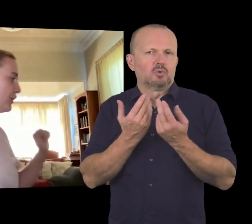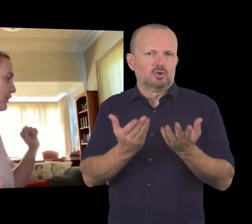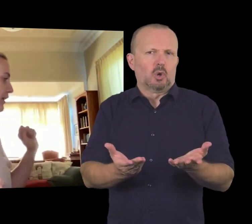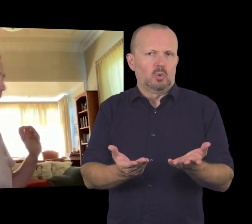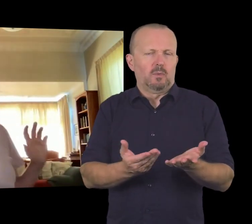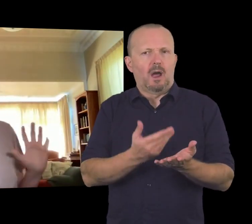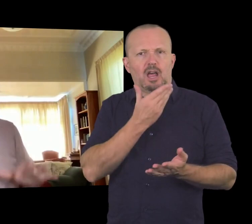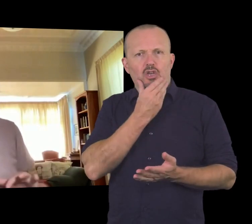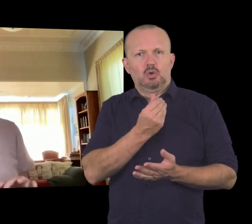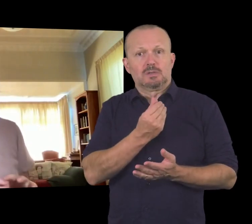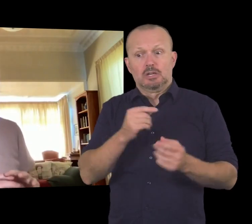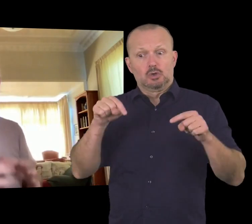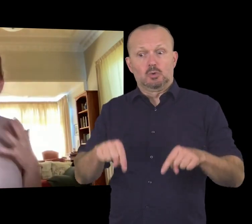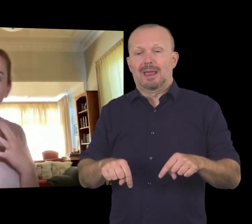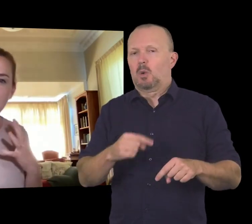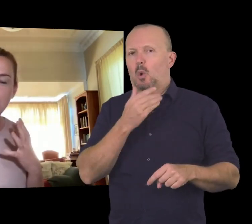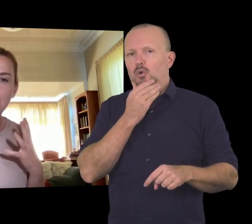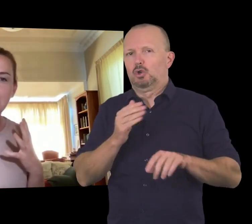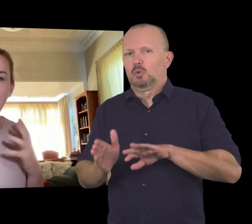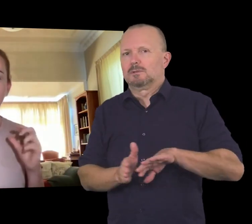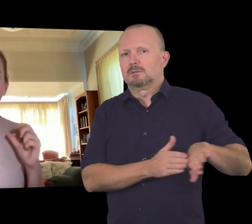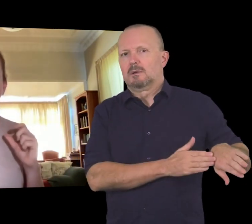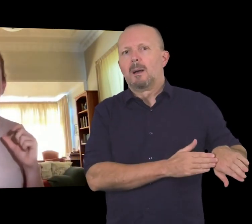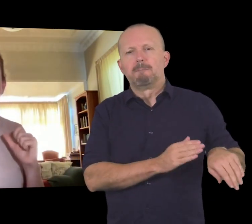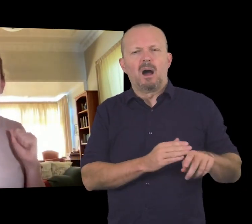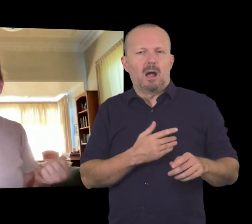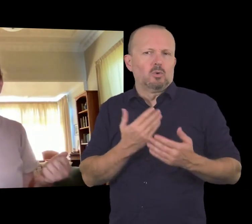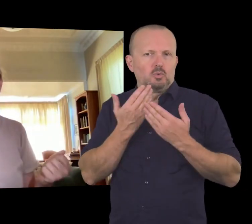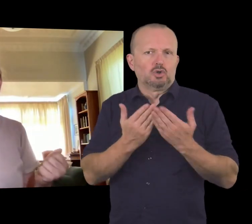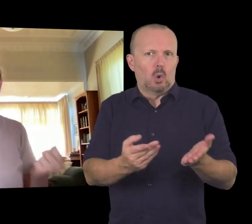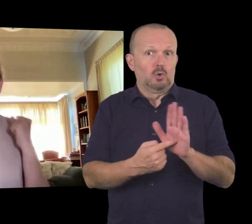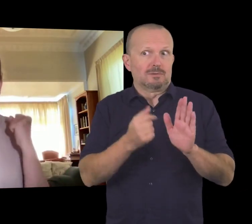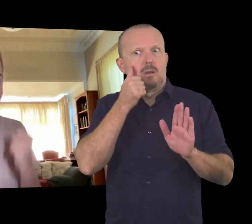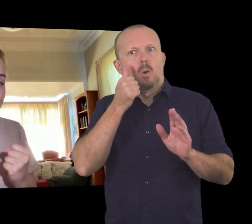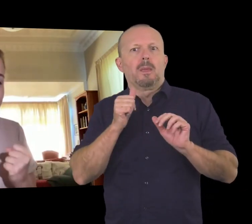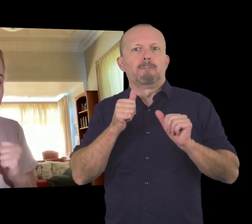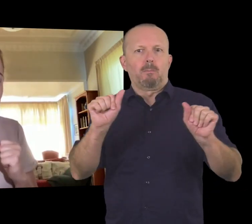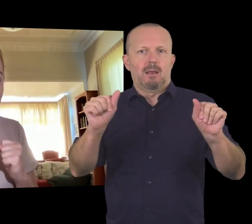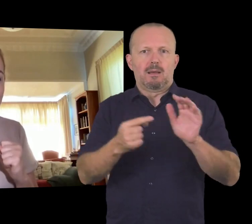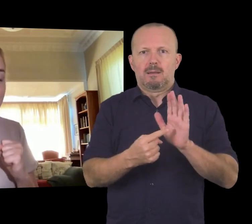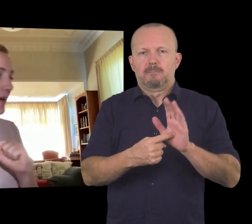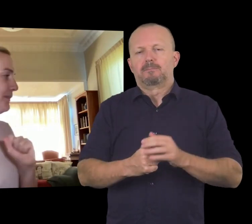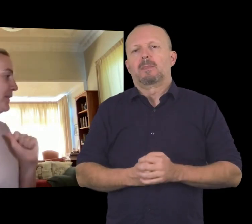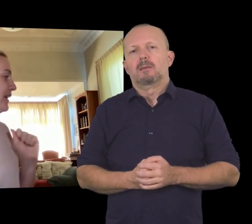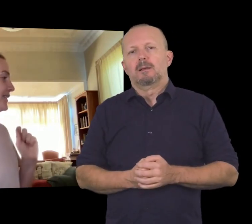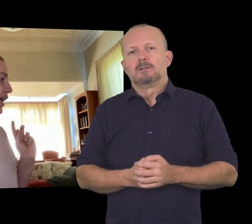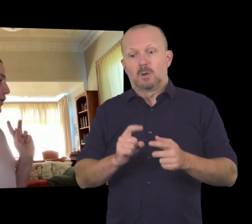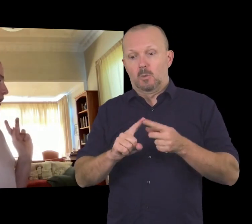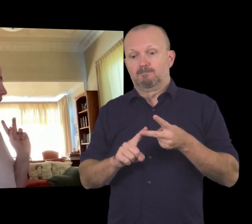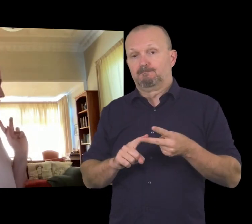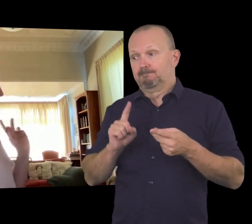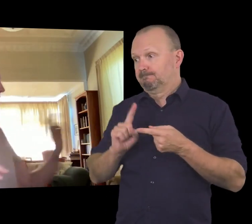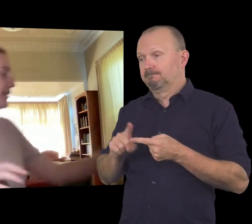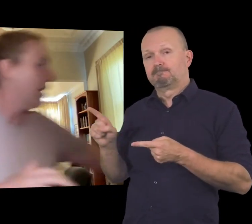show you that I use that we won't actually use today, but I know are a real winner when I use them.